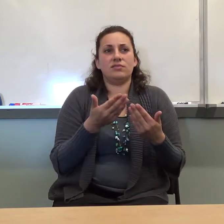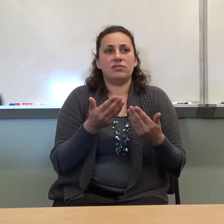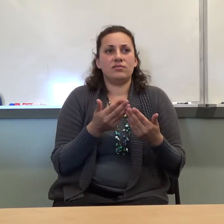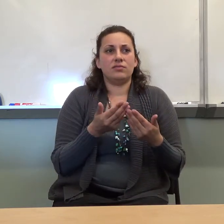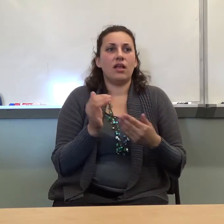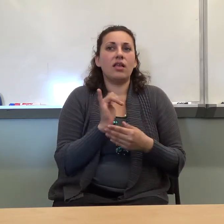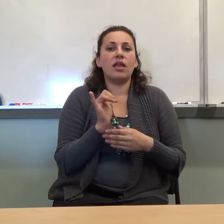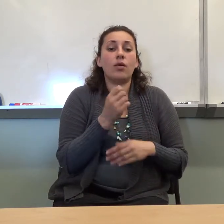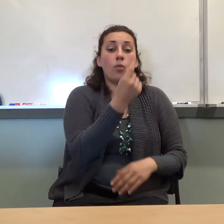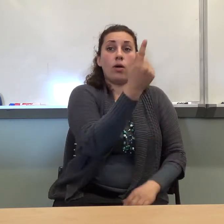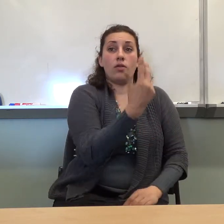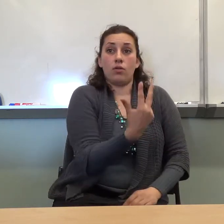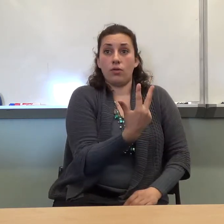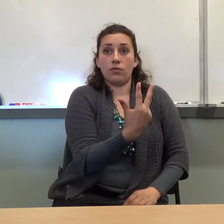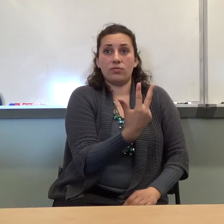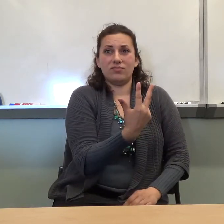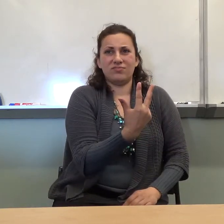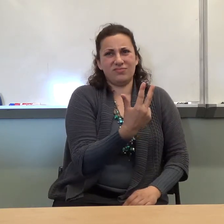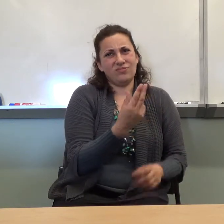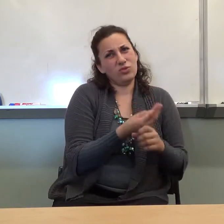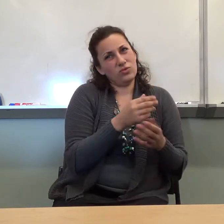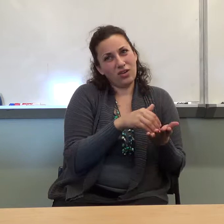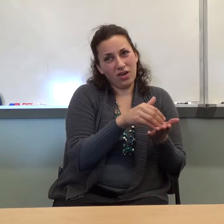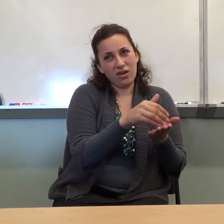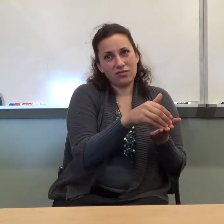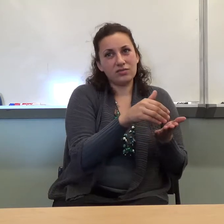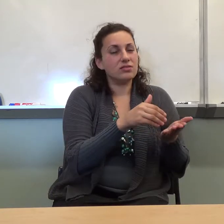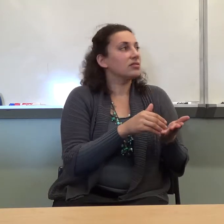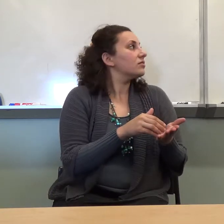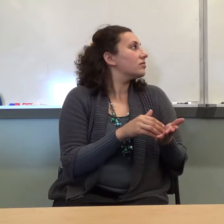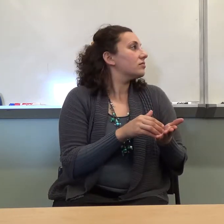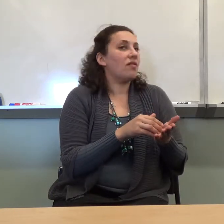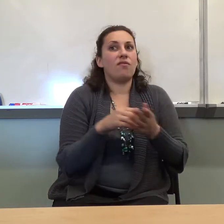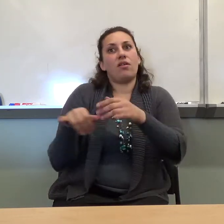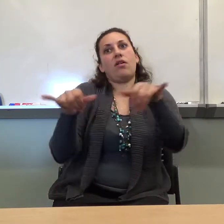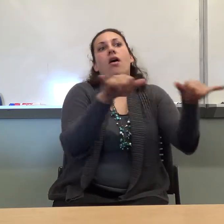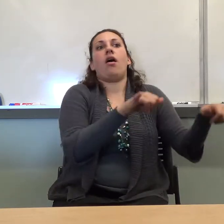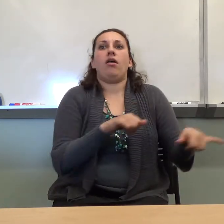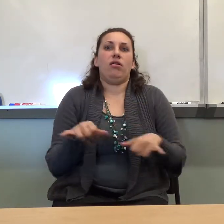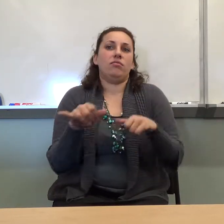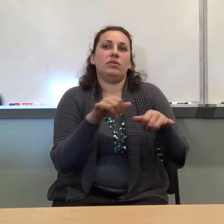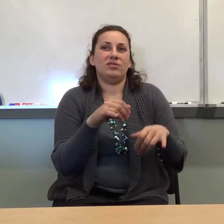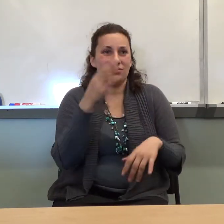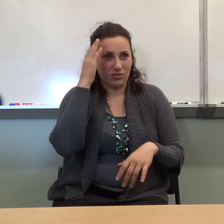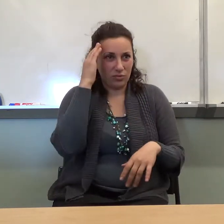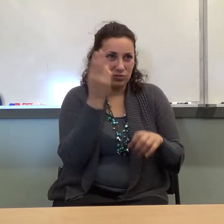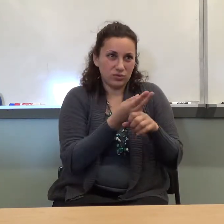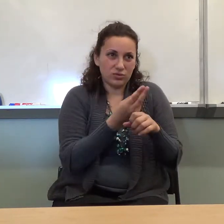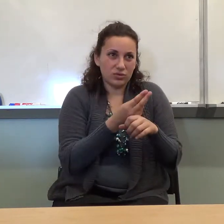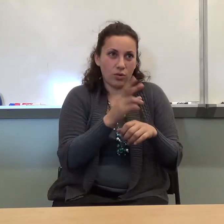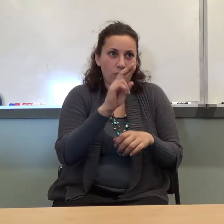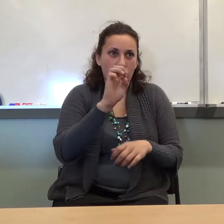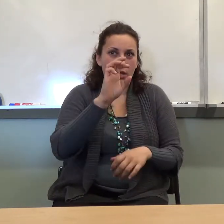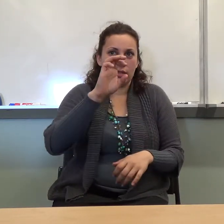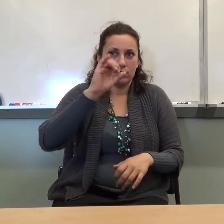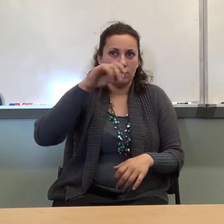like 1/3, which is a very common fraction. I mean, you use that when you make your recipe, right? Third cup of flour or something like